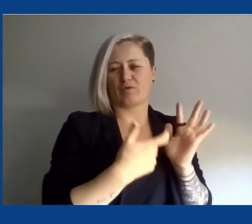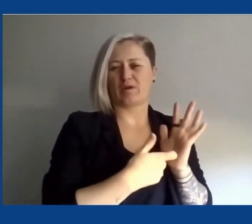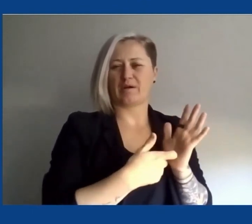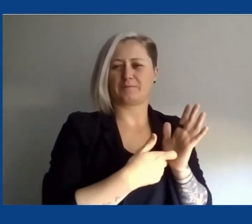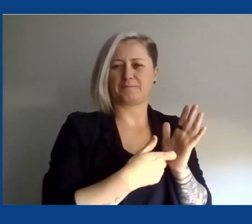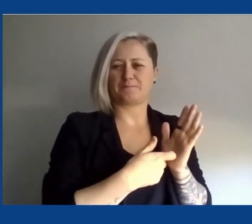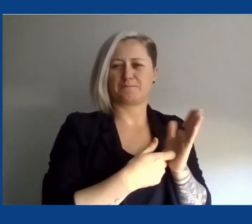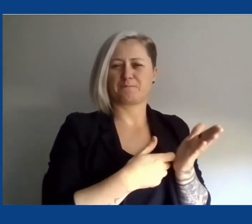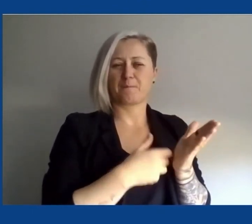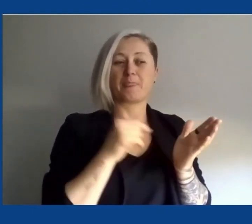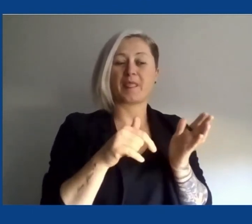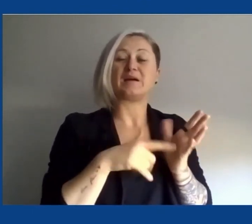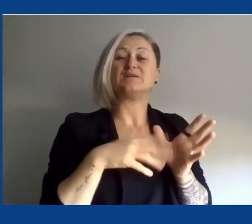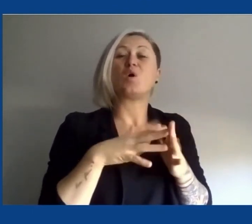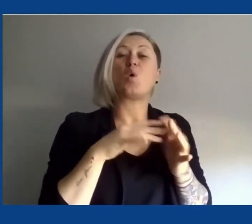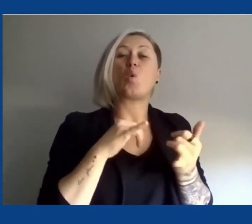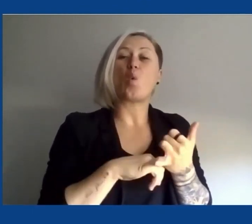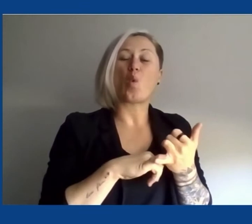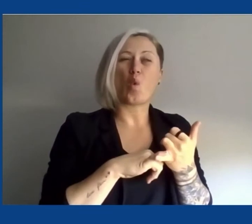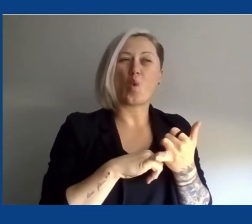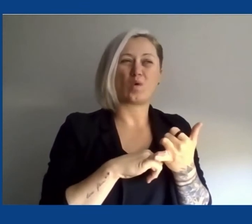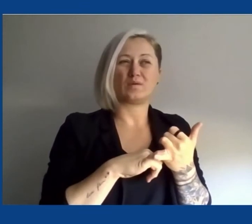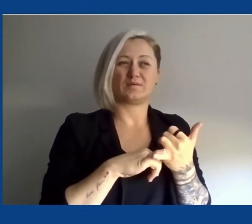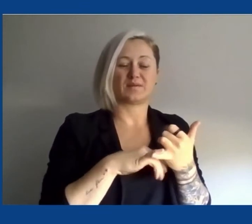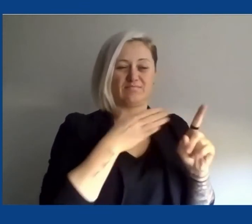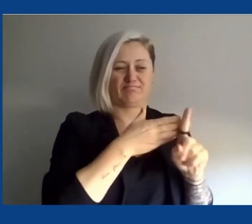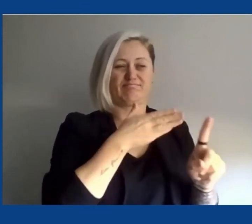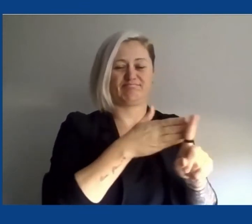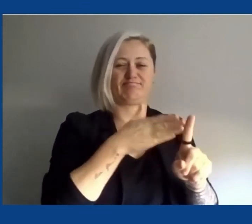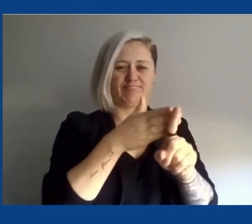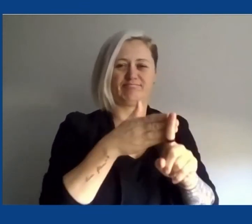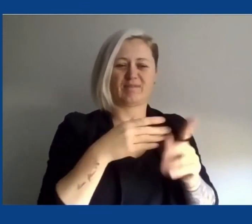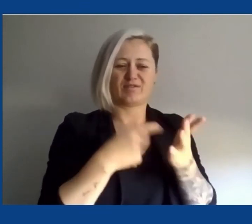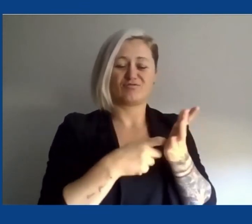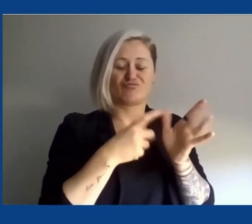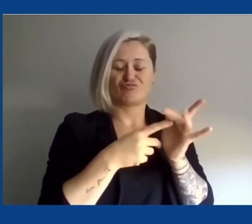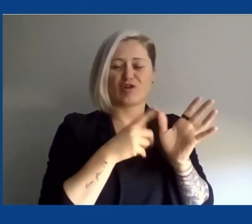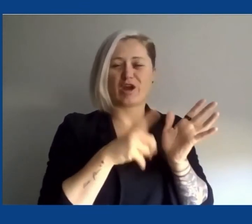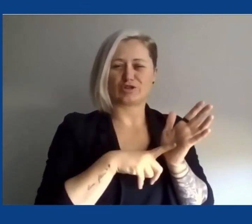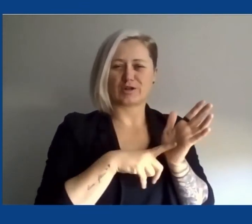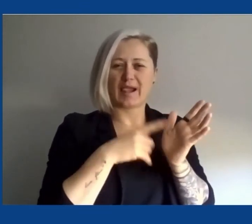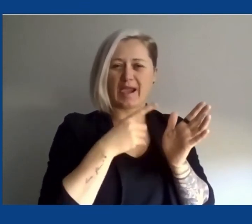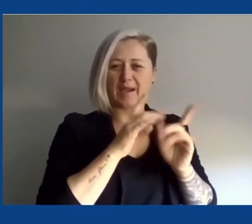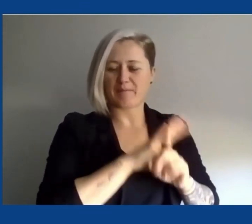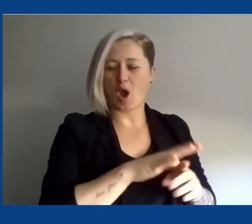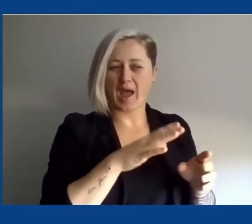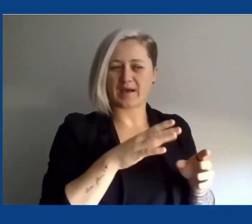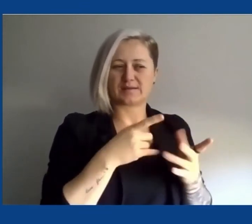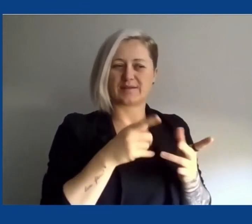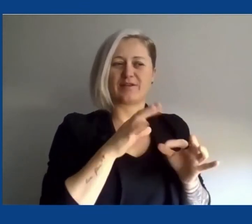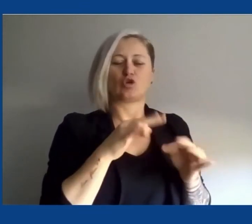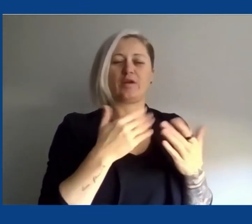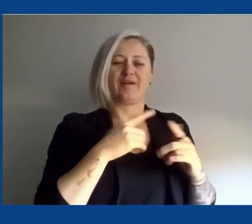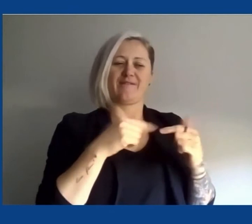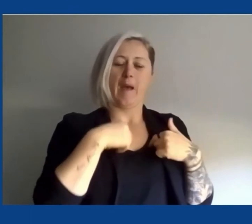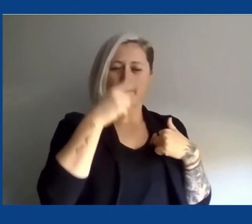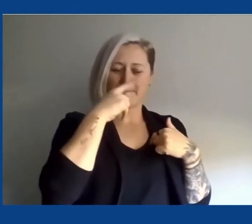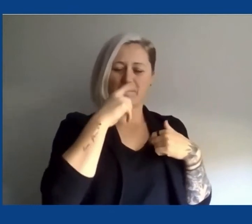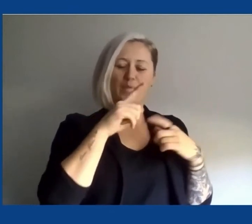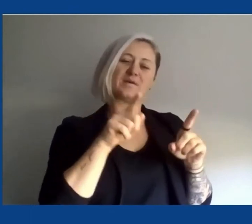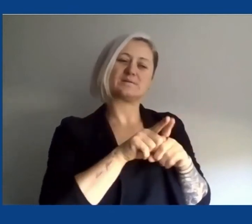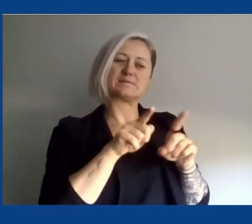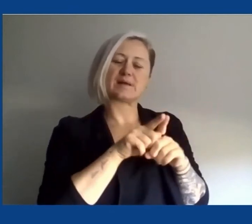These laws are covertly target our people and are racially biased, and they don't afford our people the same discretion that others